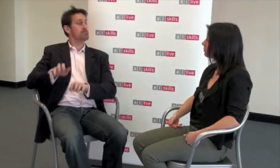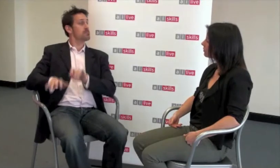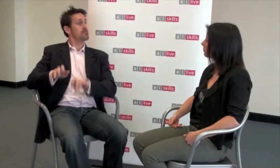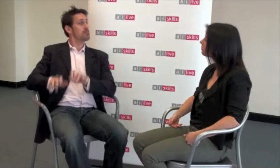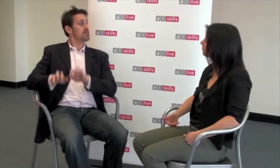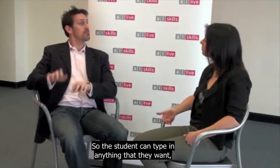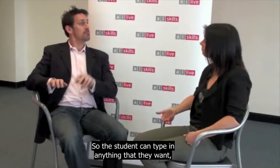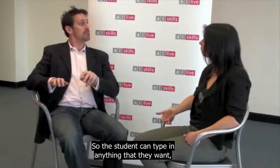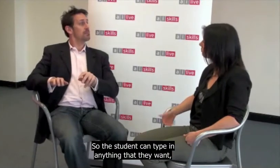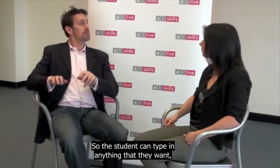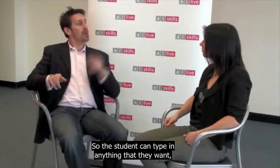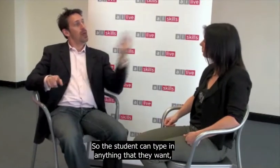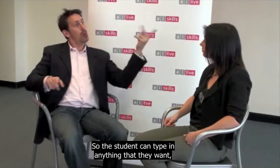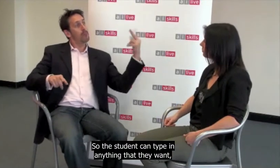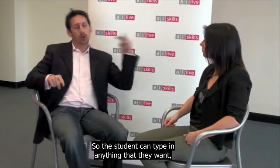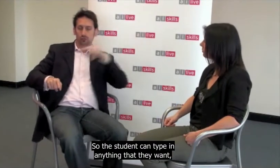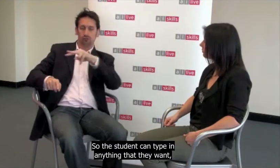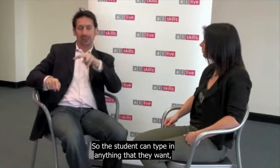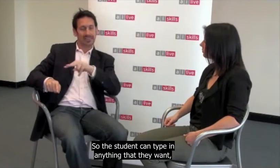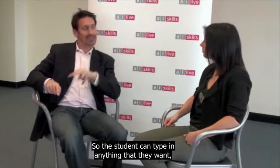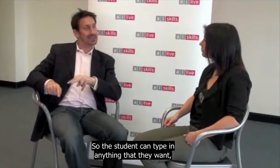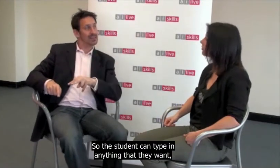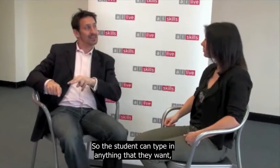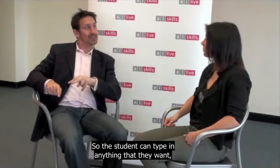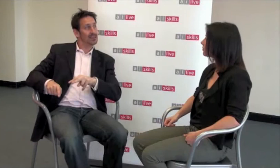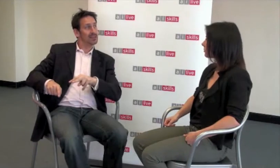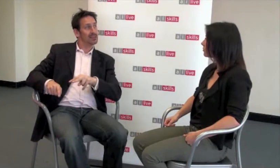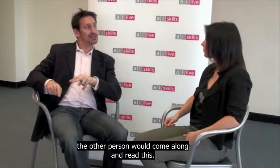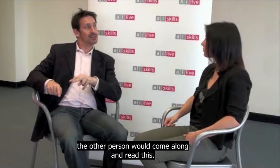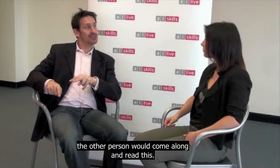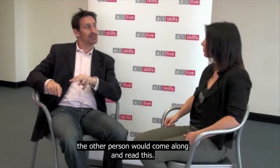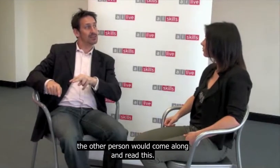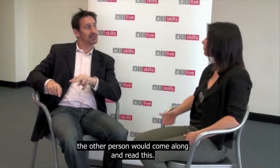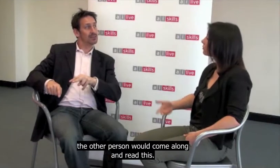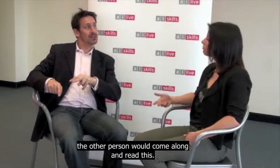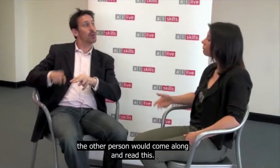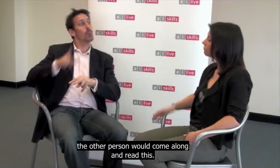student can type in anything that they want. The other person would come along and read this.